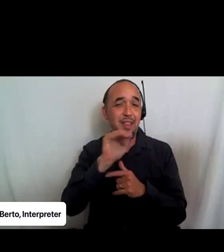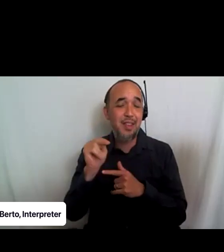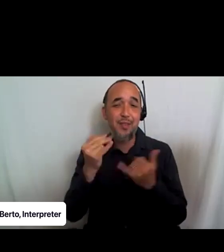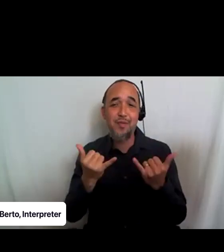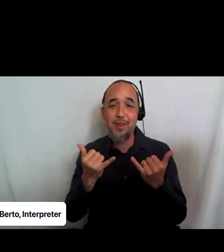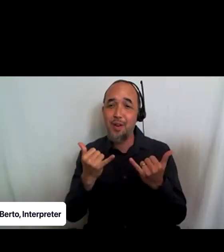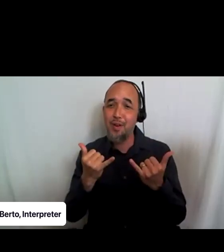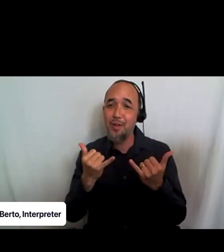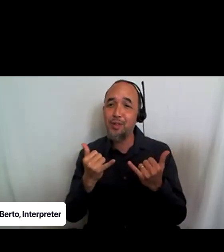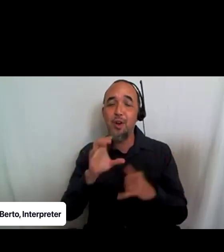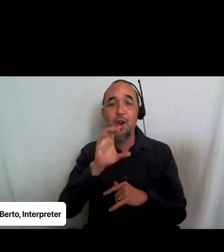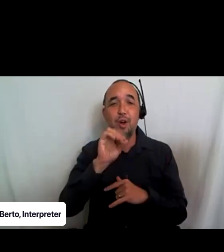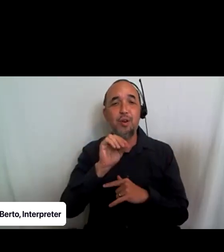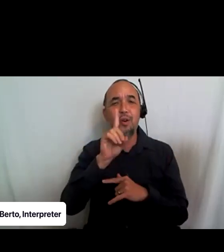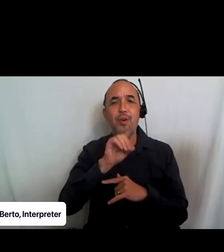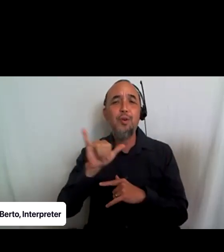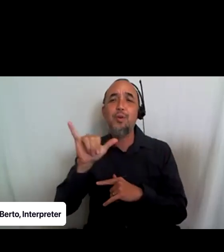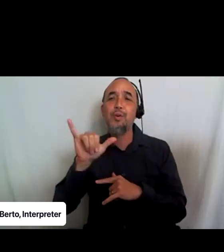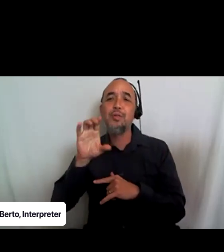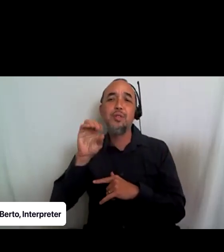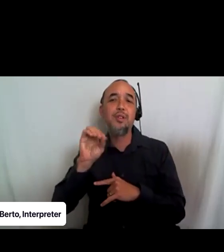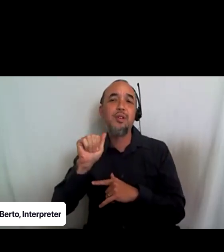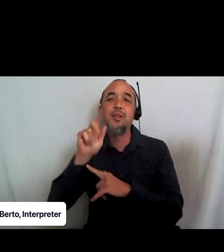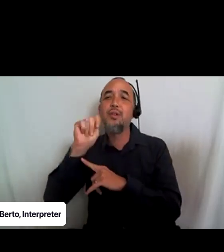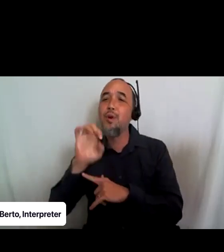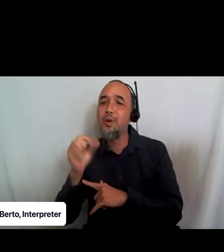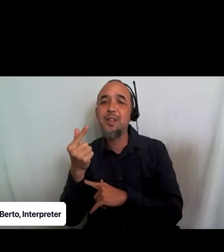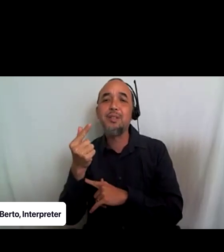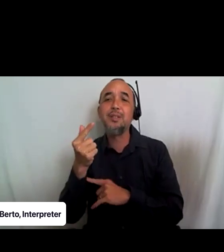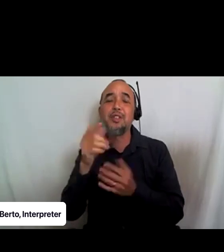coating. Here we go. Put it in there.